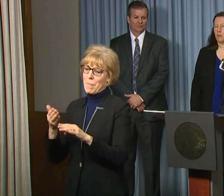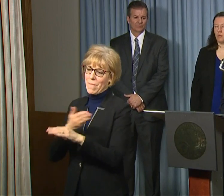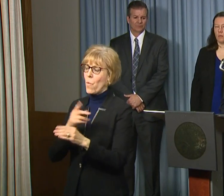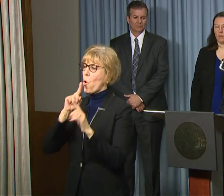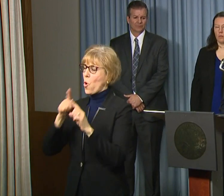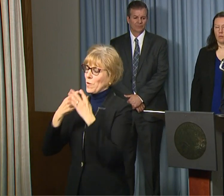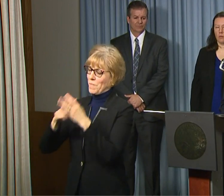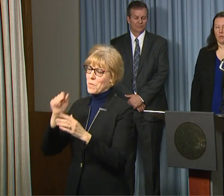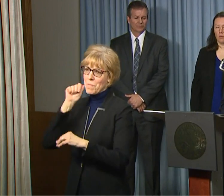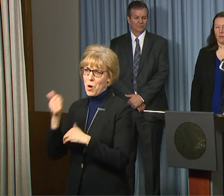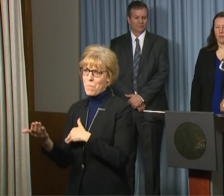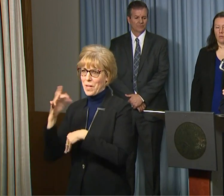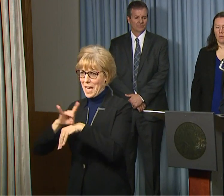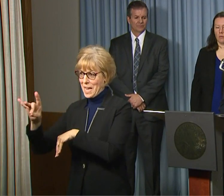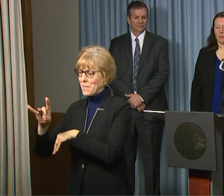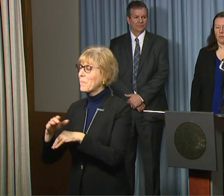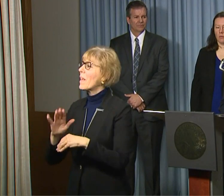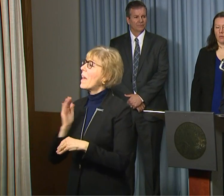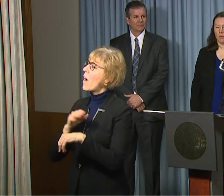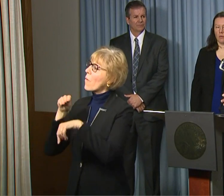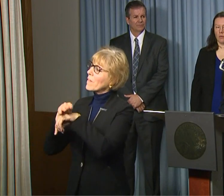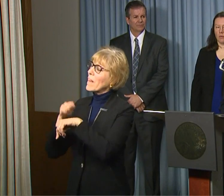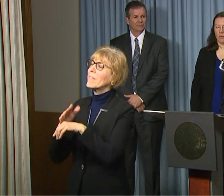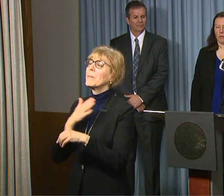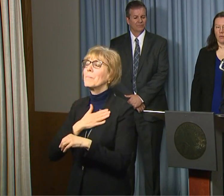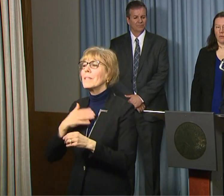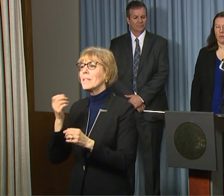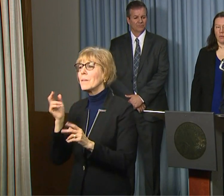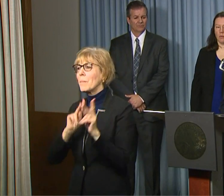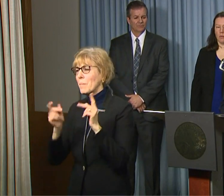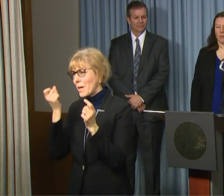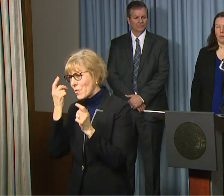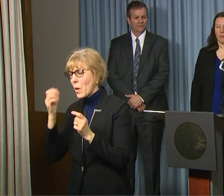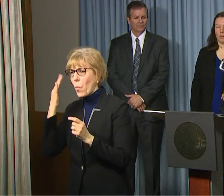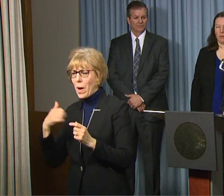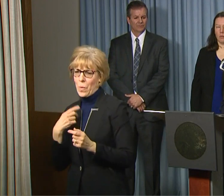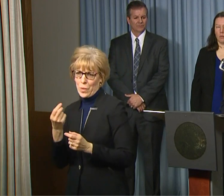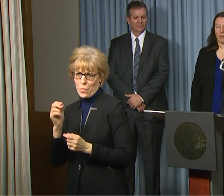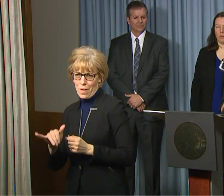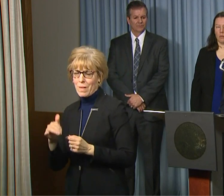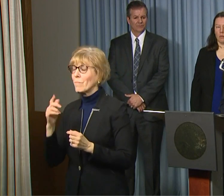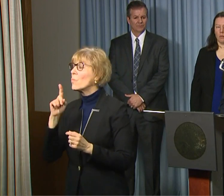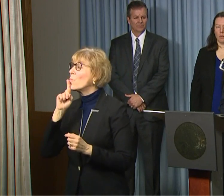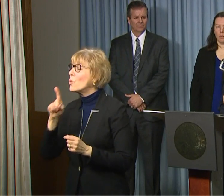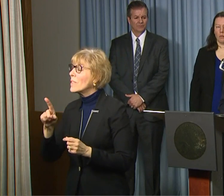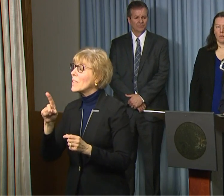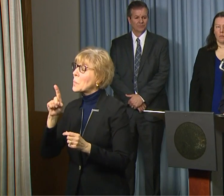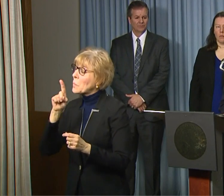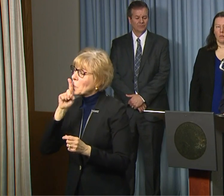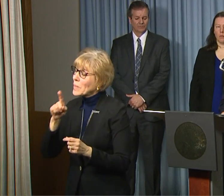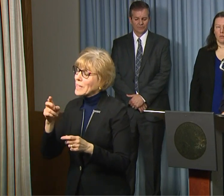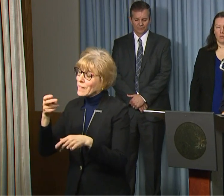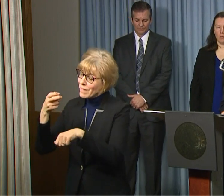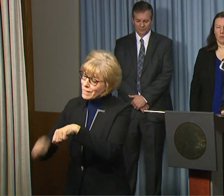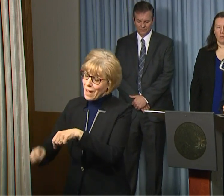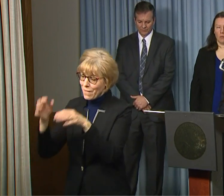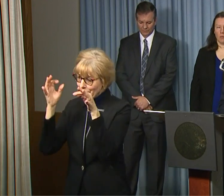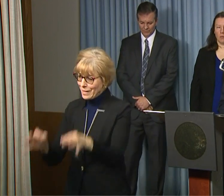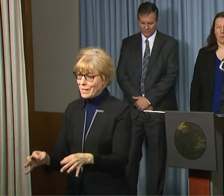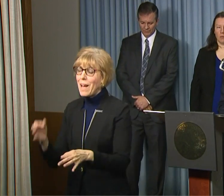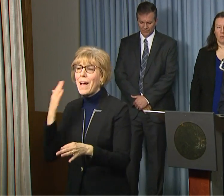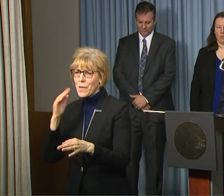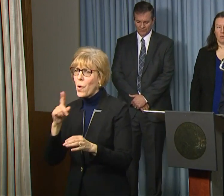You know, the advice is, first of all, understand why we're doing this. Was a very, very hard decision because I know who's being impacted.